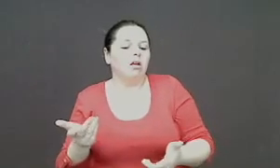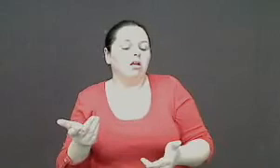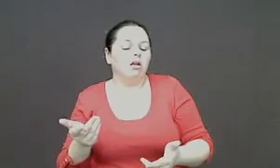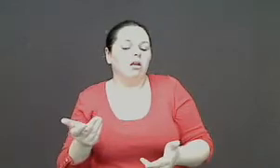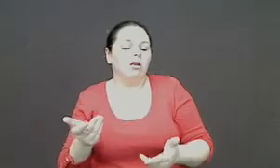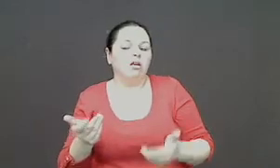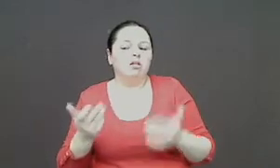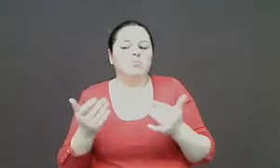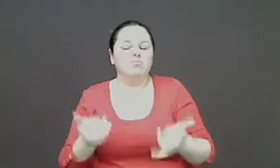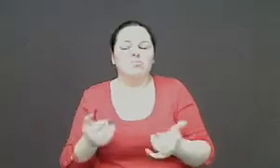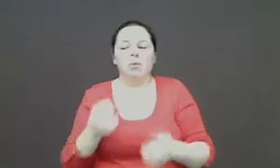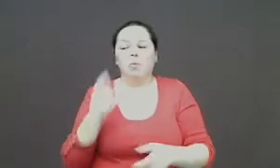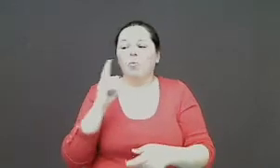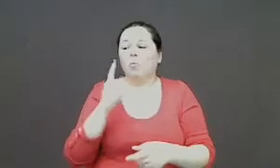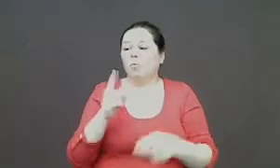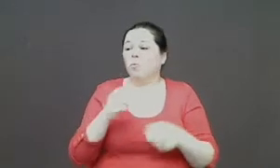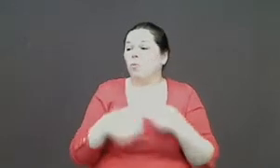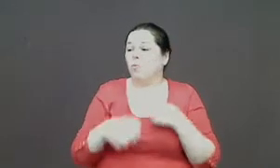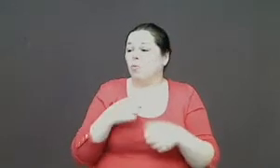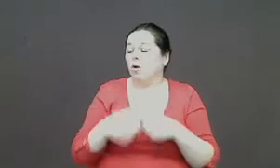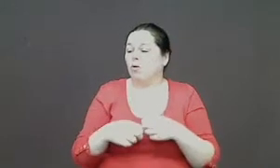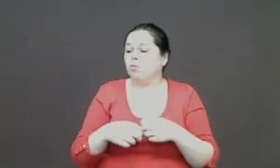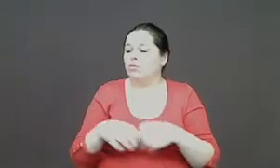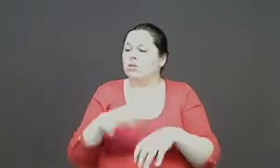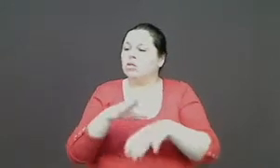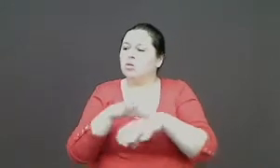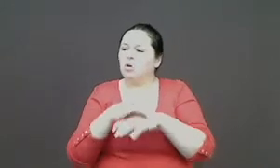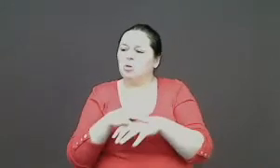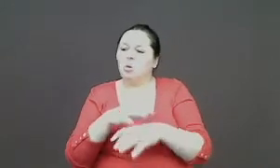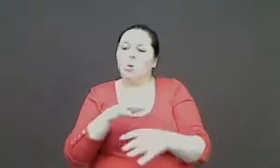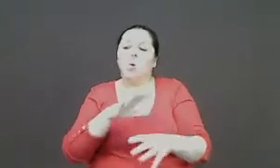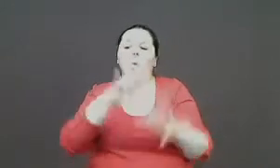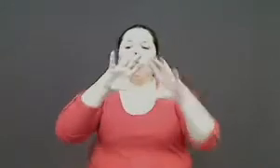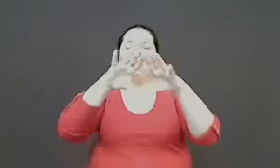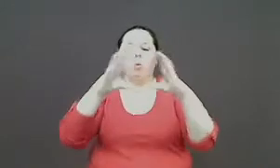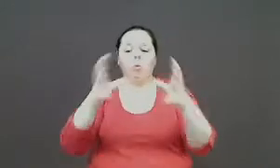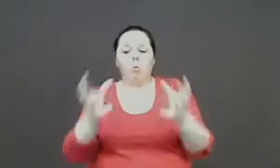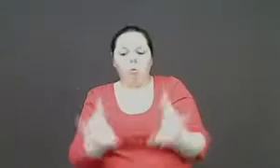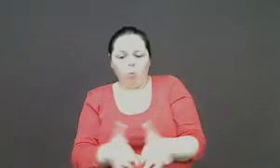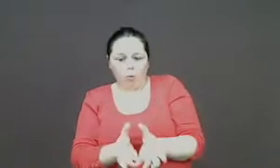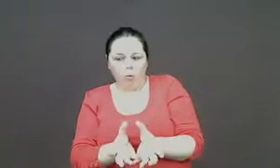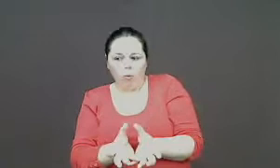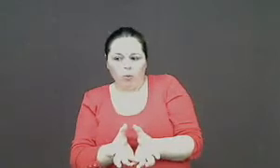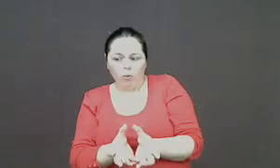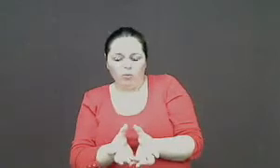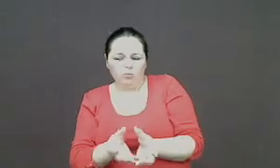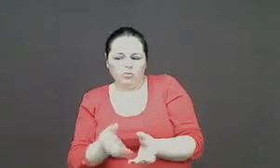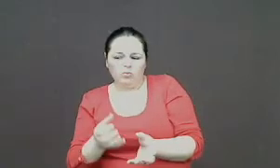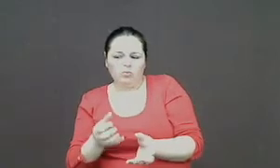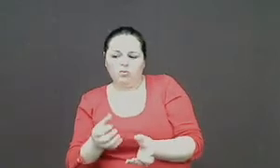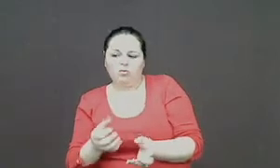one of the problems, of course, is that the Earth is a sphere, and we're not used to thinking in terms of spherical